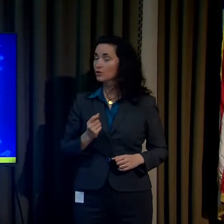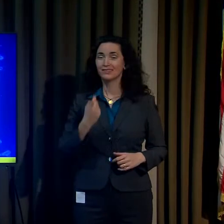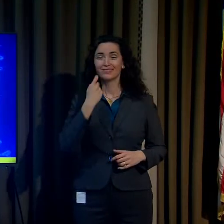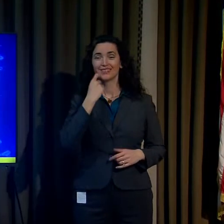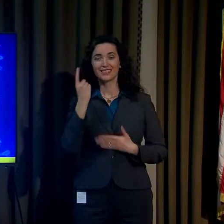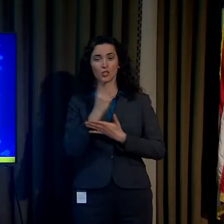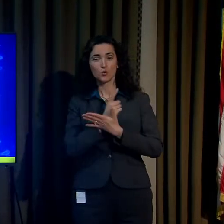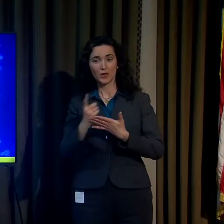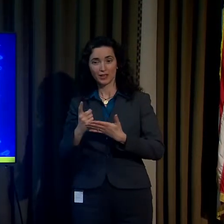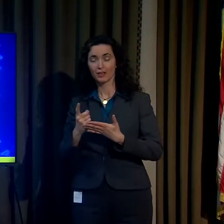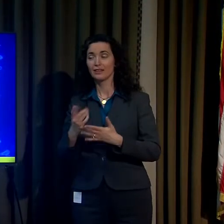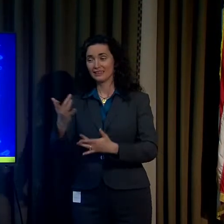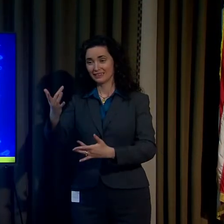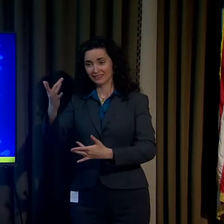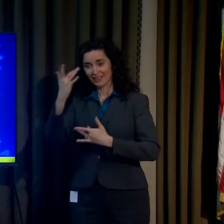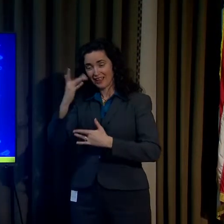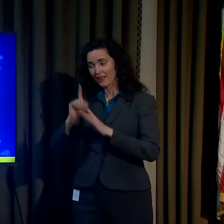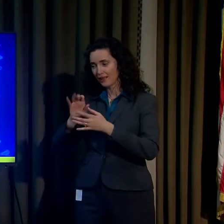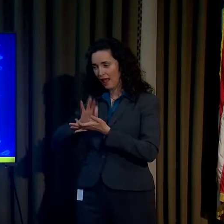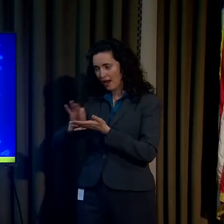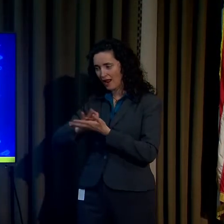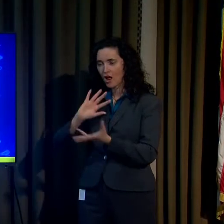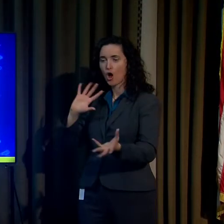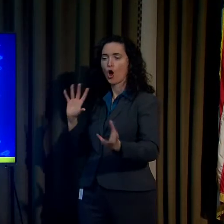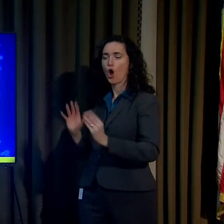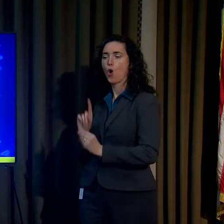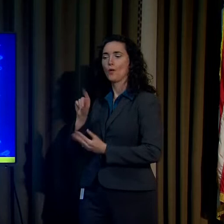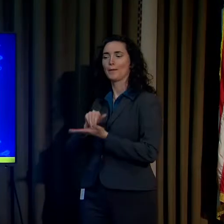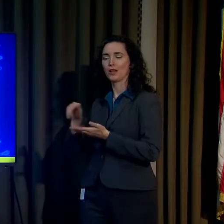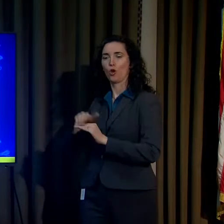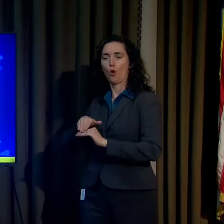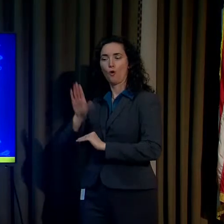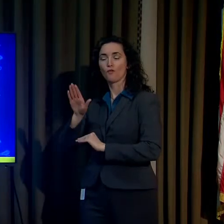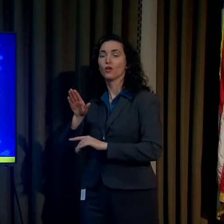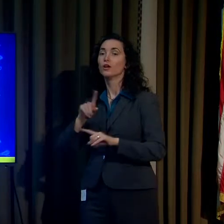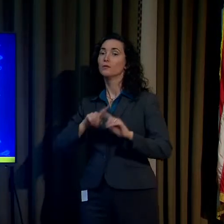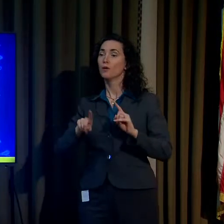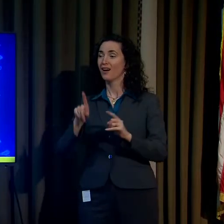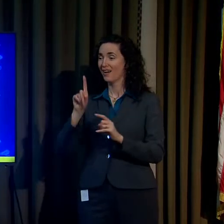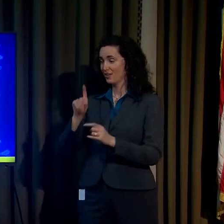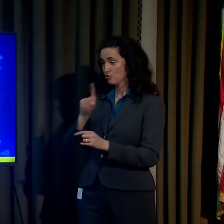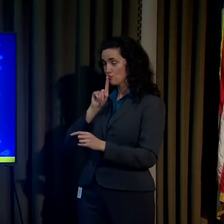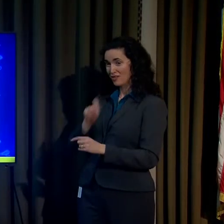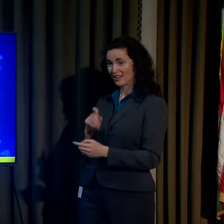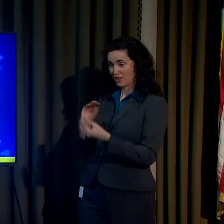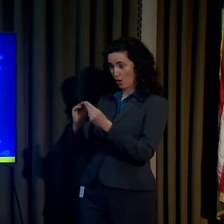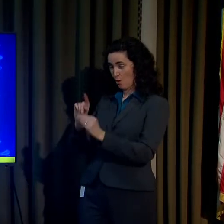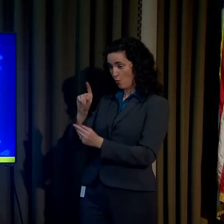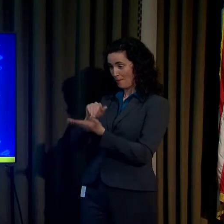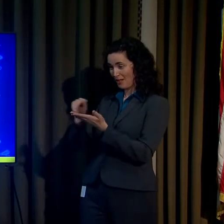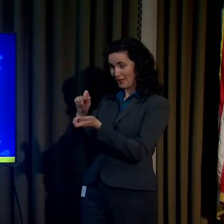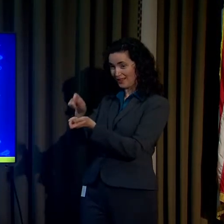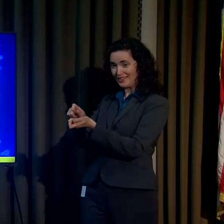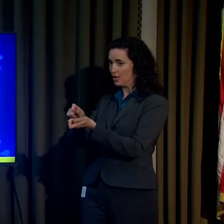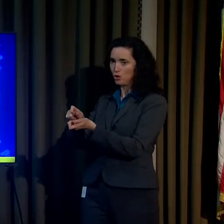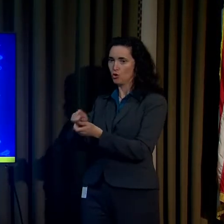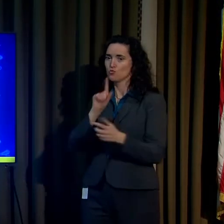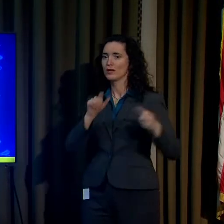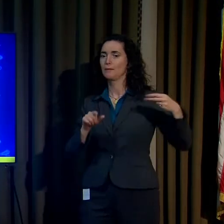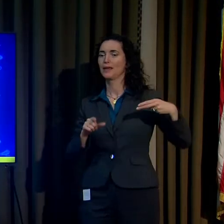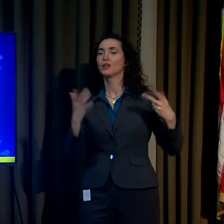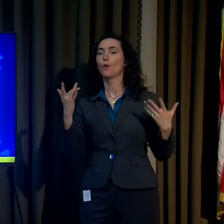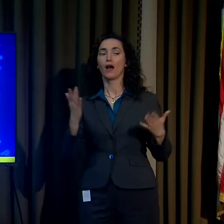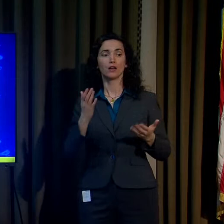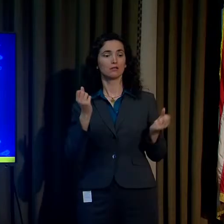week. We know it's an undercount because some people don't test for any number of reasons, and many more